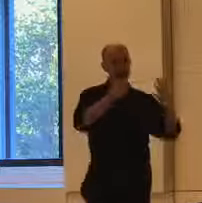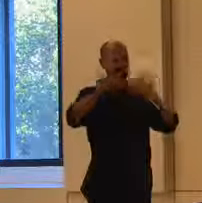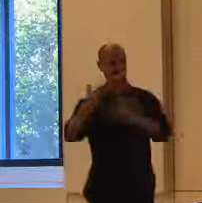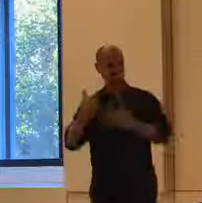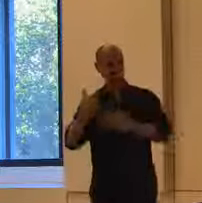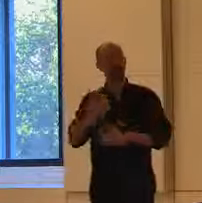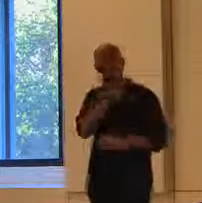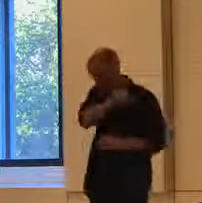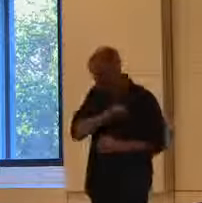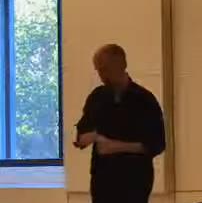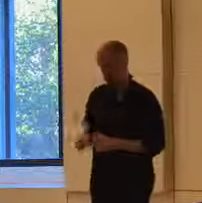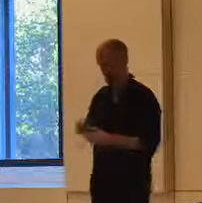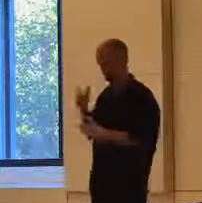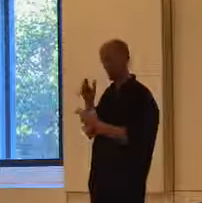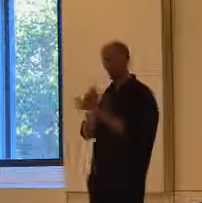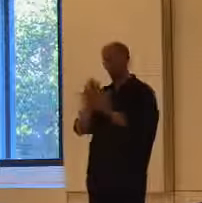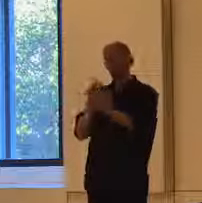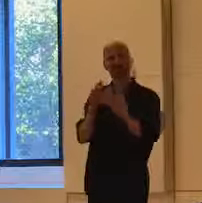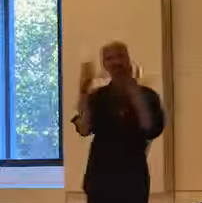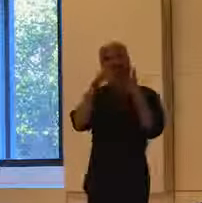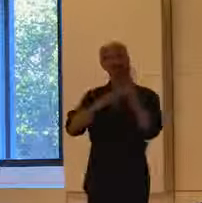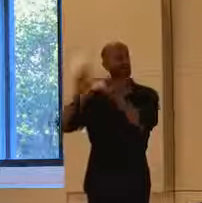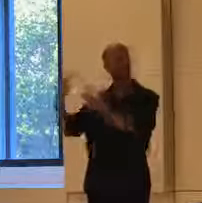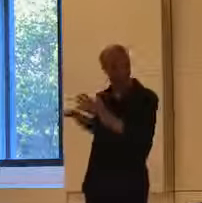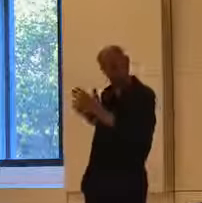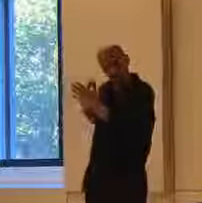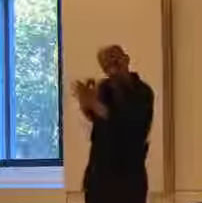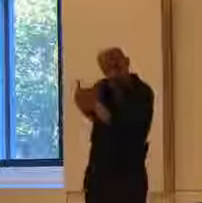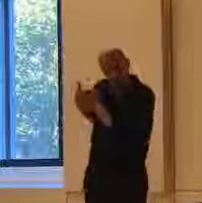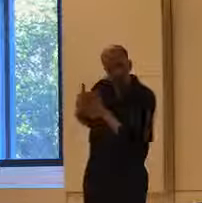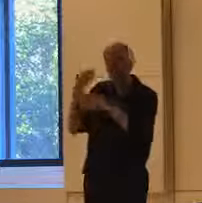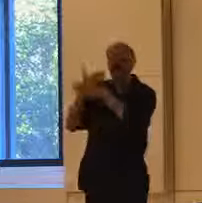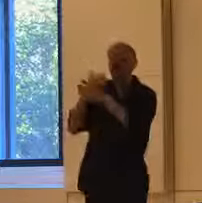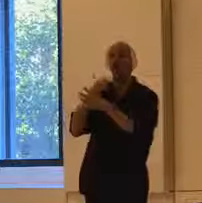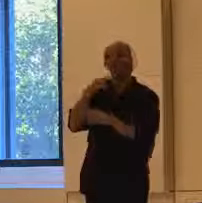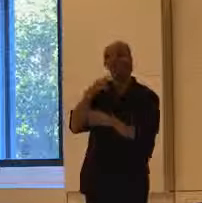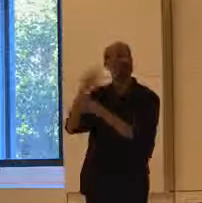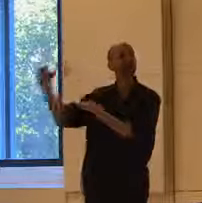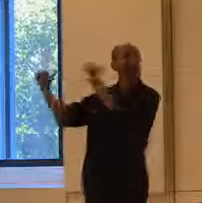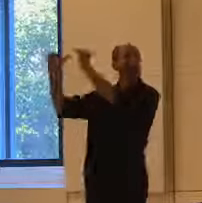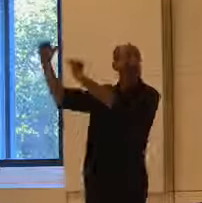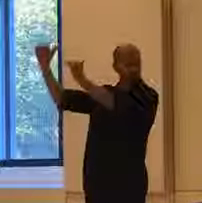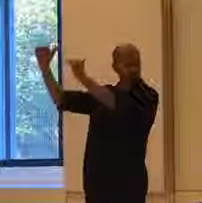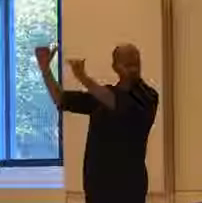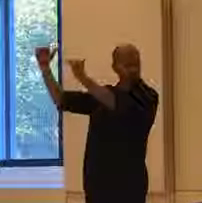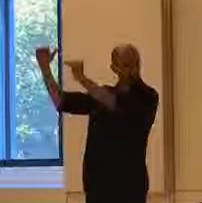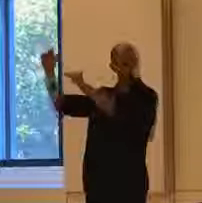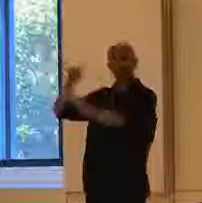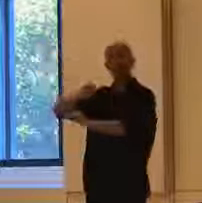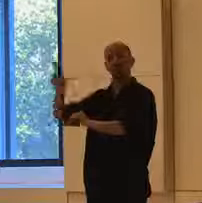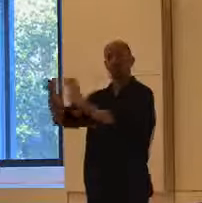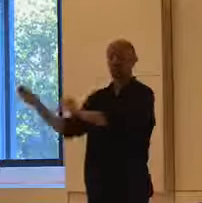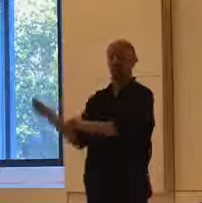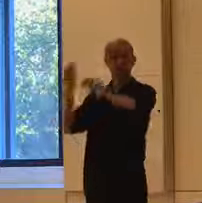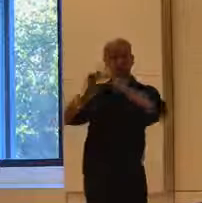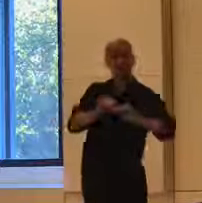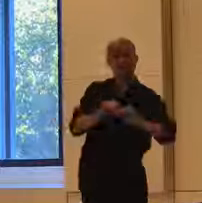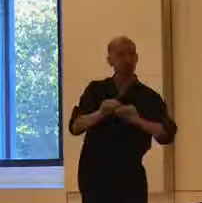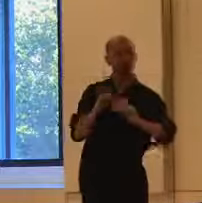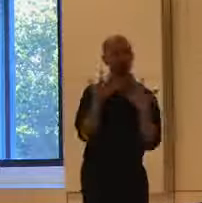1997. So that means 10 years. I've worked with deaf adults, and then I moved